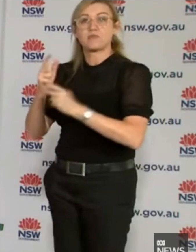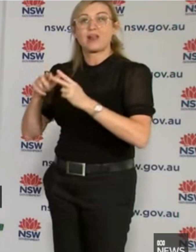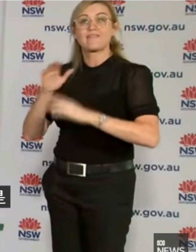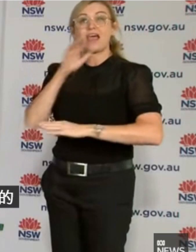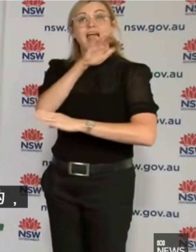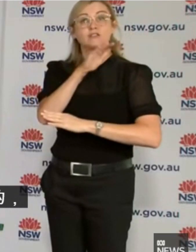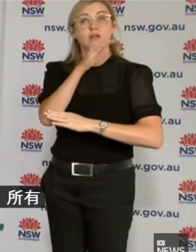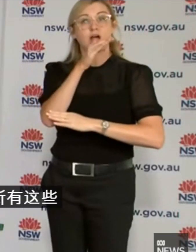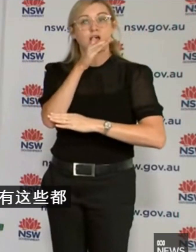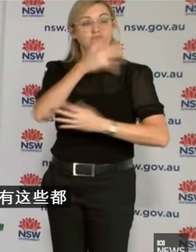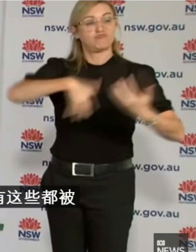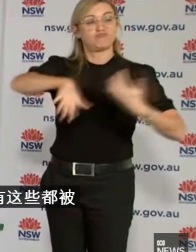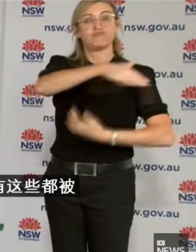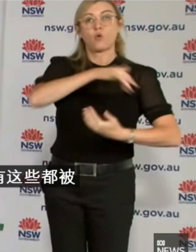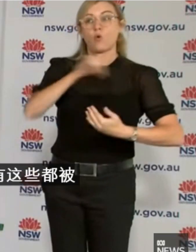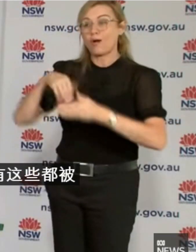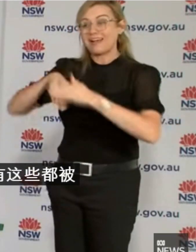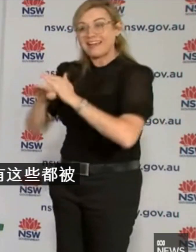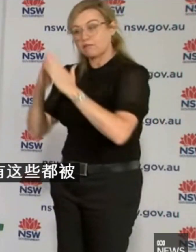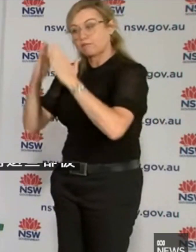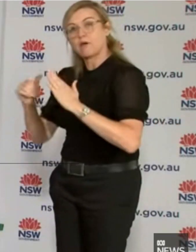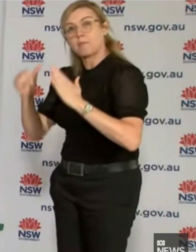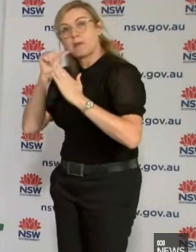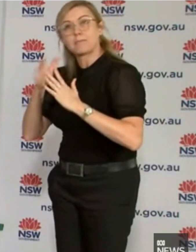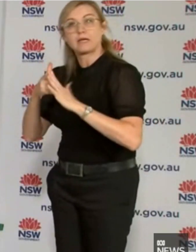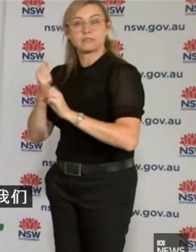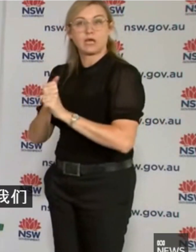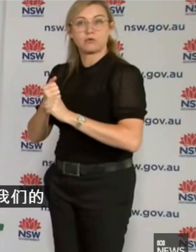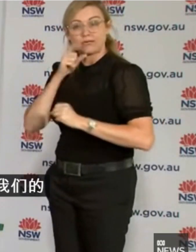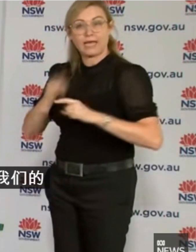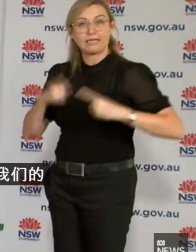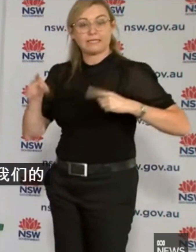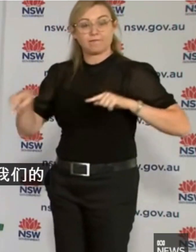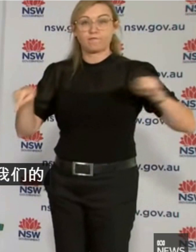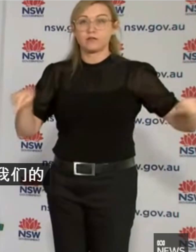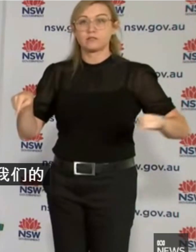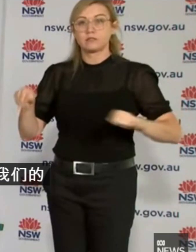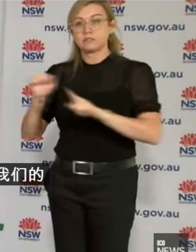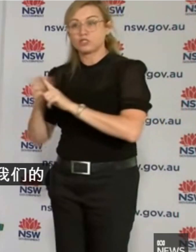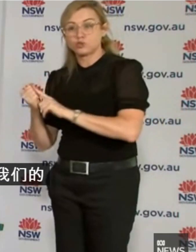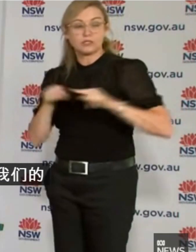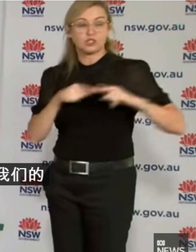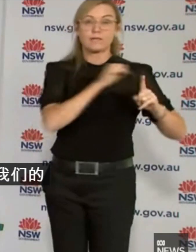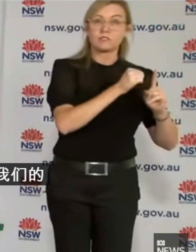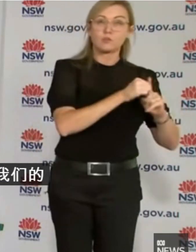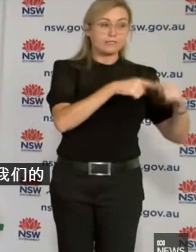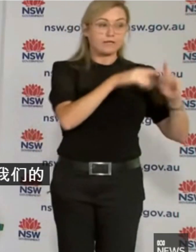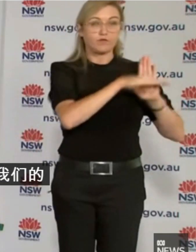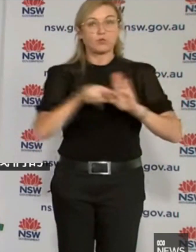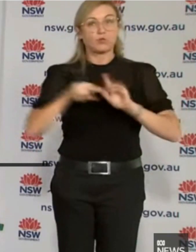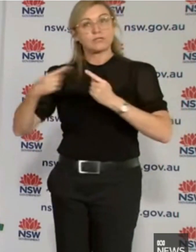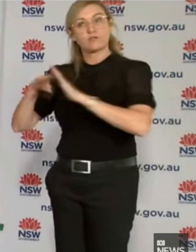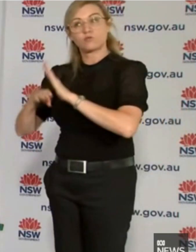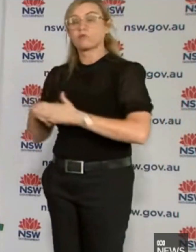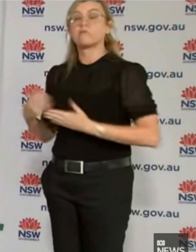Yeah, all of those things are being factored in because we really have to measure our response and balance the risks,